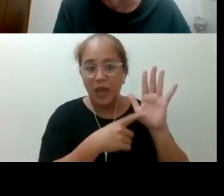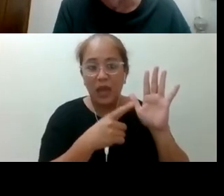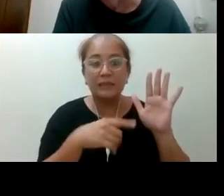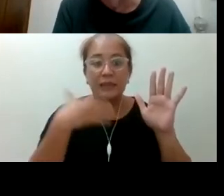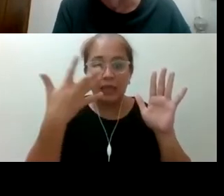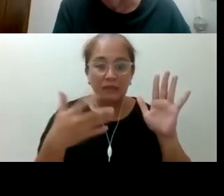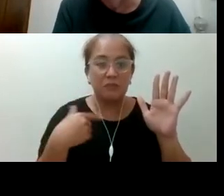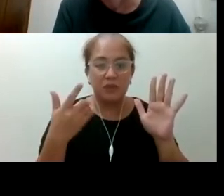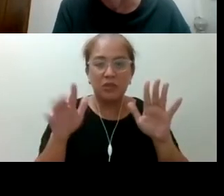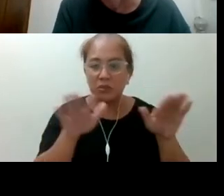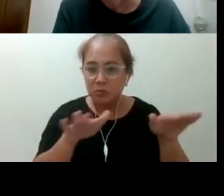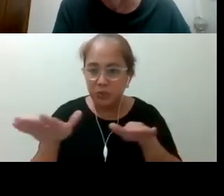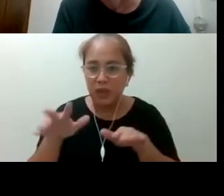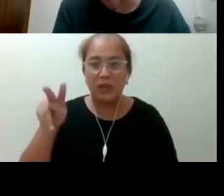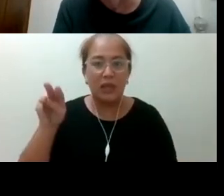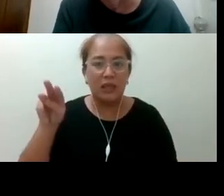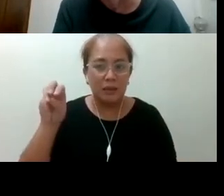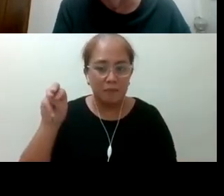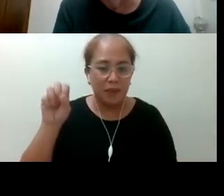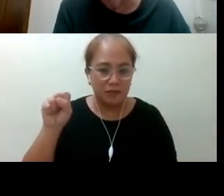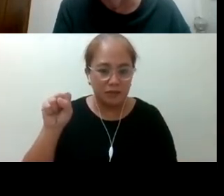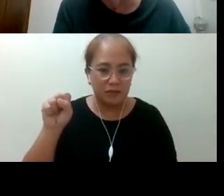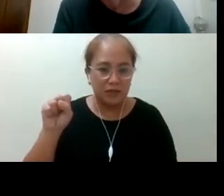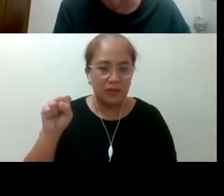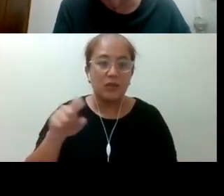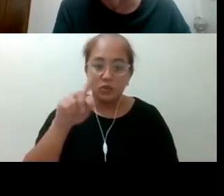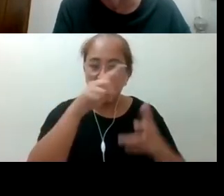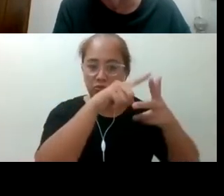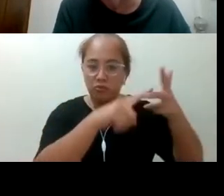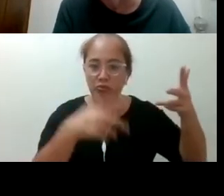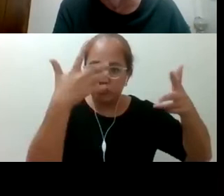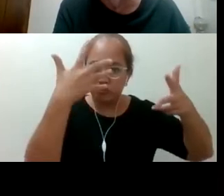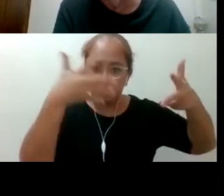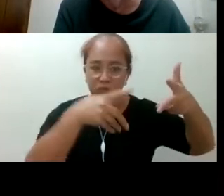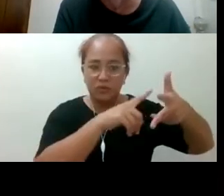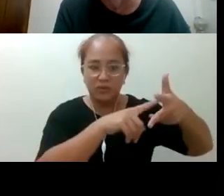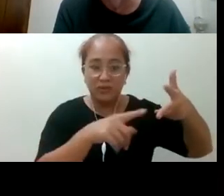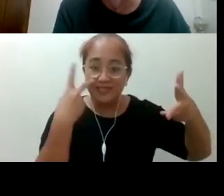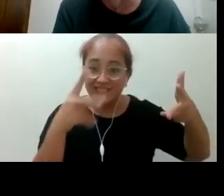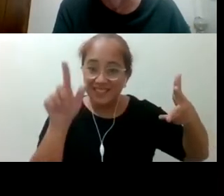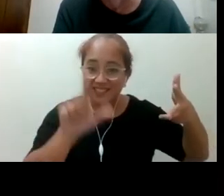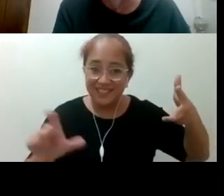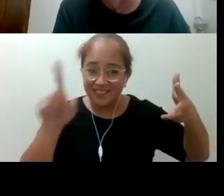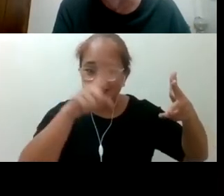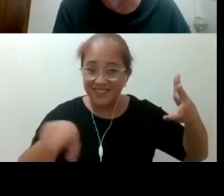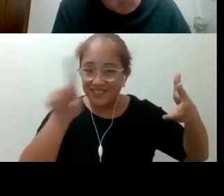and non-manual. It's hand shape, orientation, and location, where my cursor is right now.